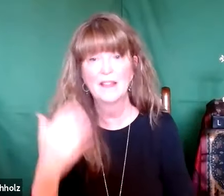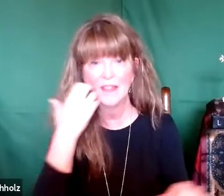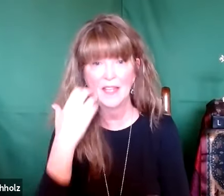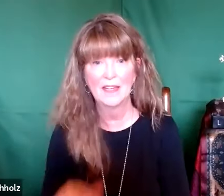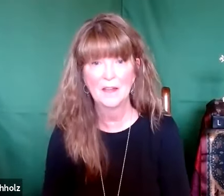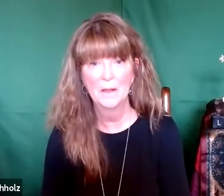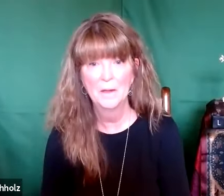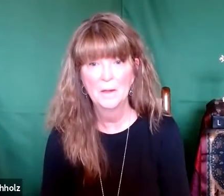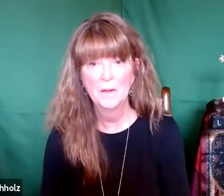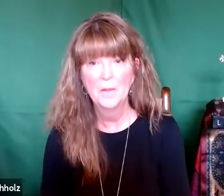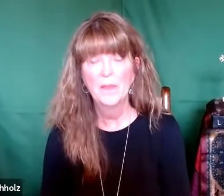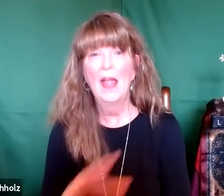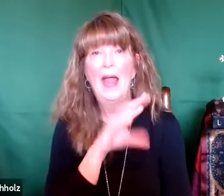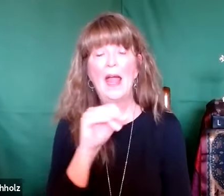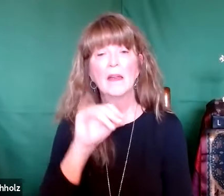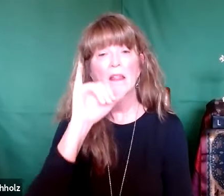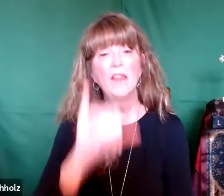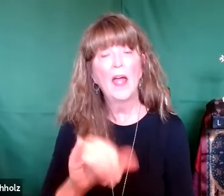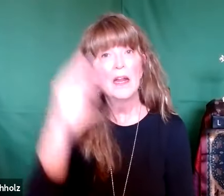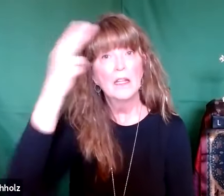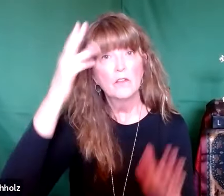was very thick.